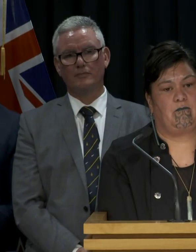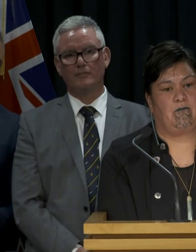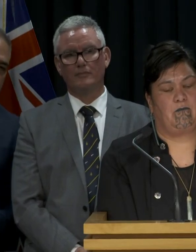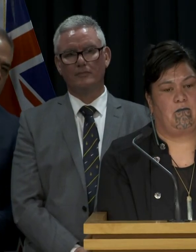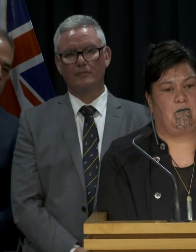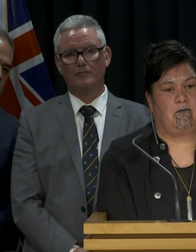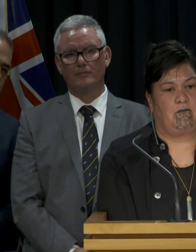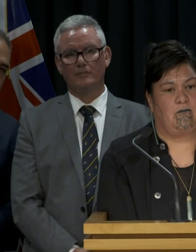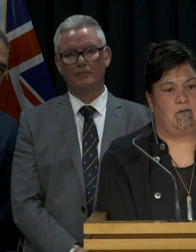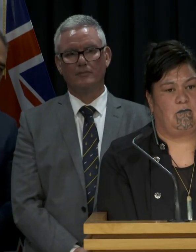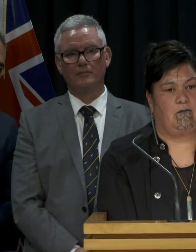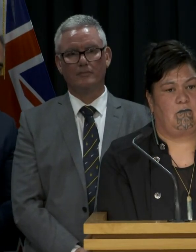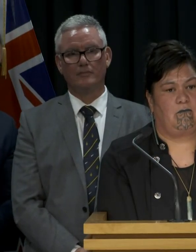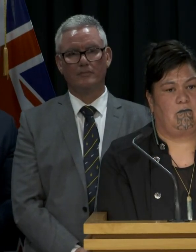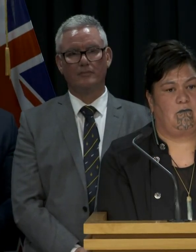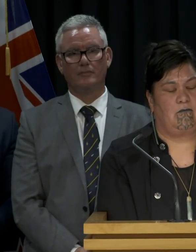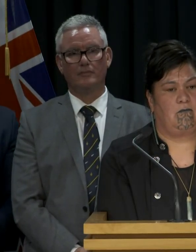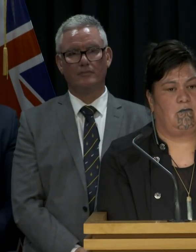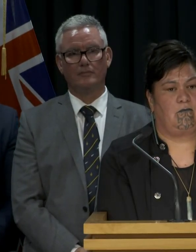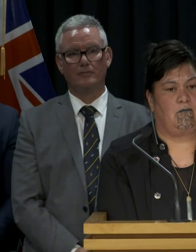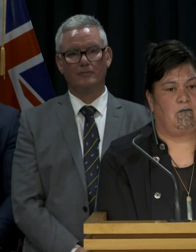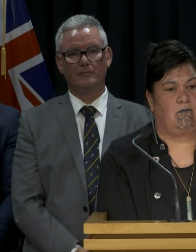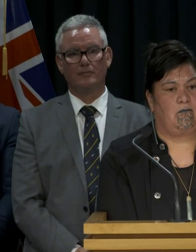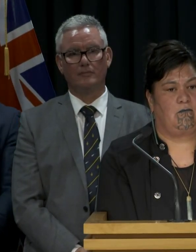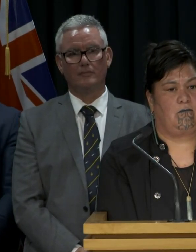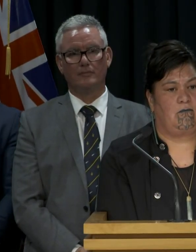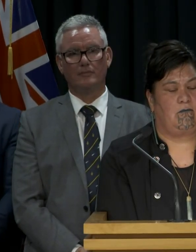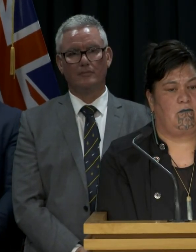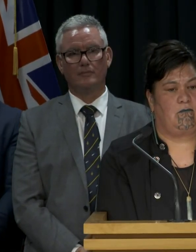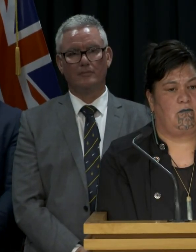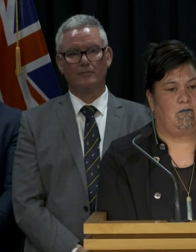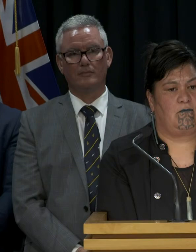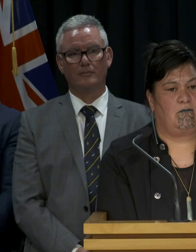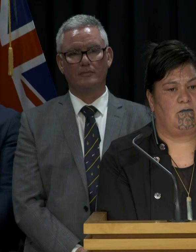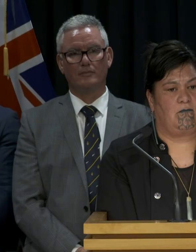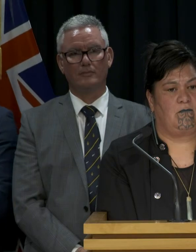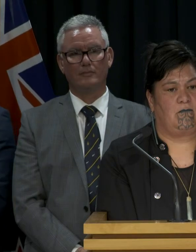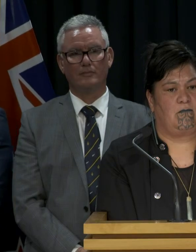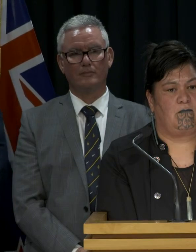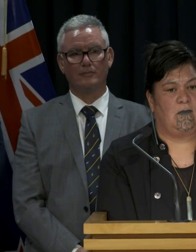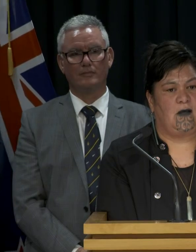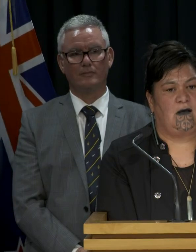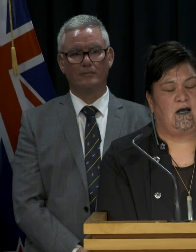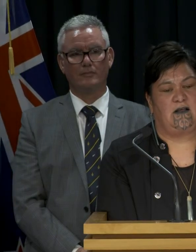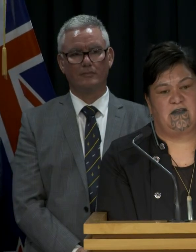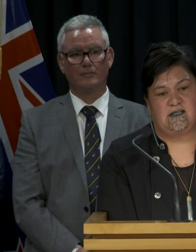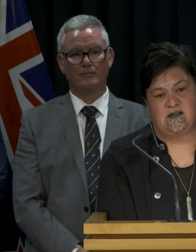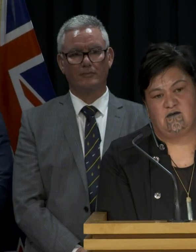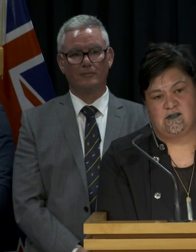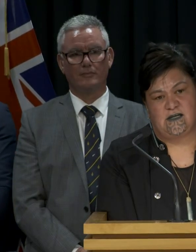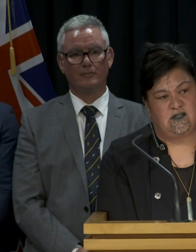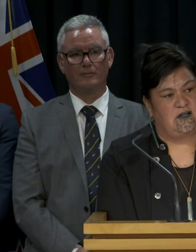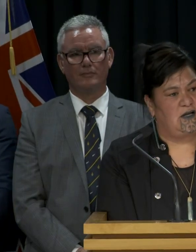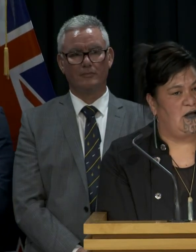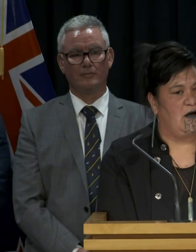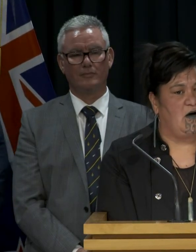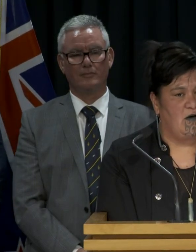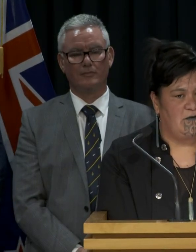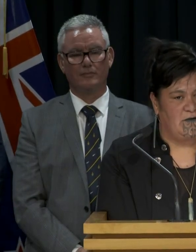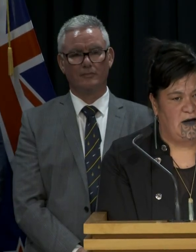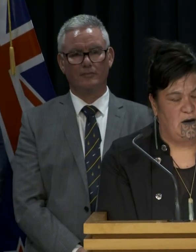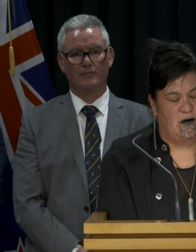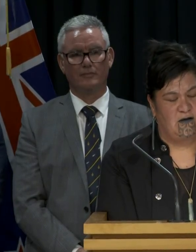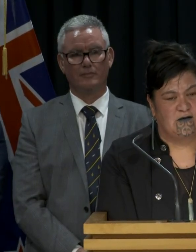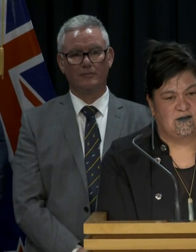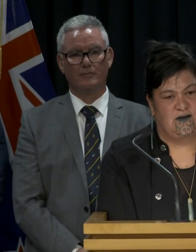hard are you going to push them on deporting predominantly Maori Kiwis back to New Zealand? Yeah, that's a conversation that I'll